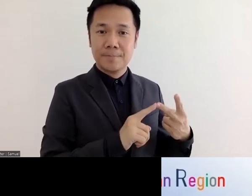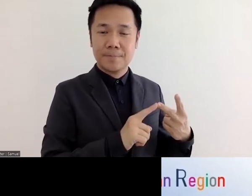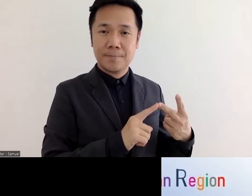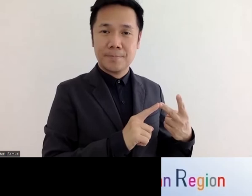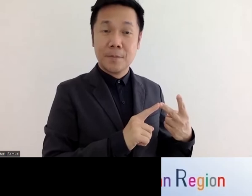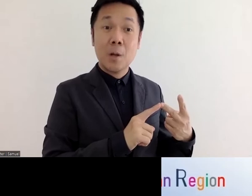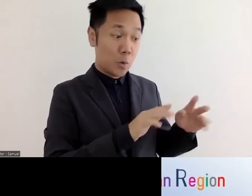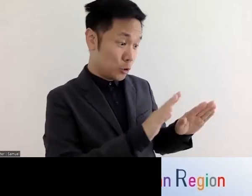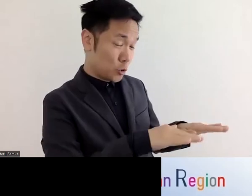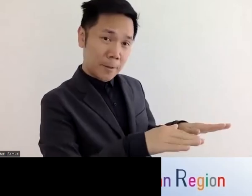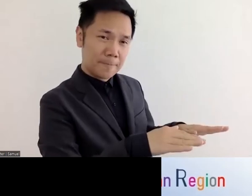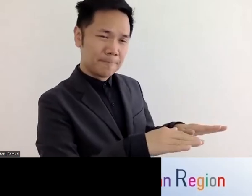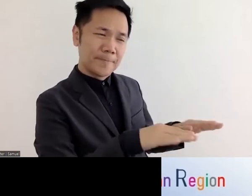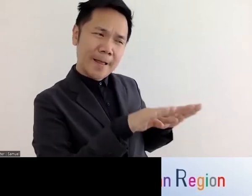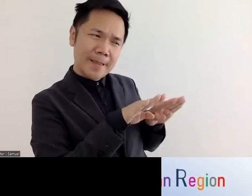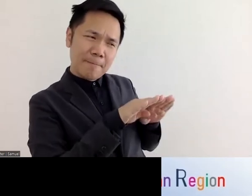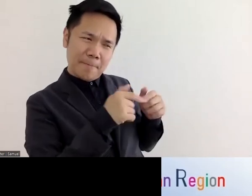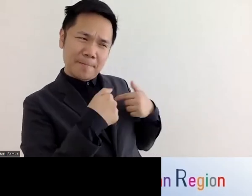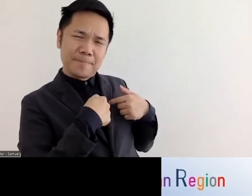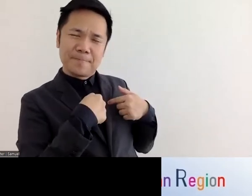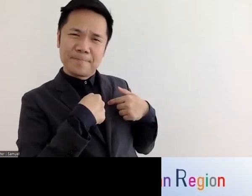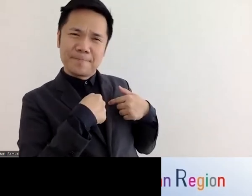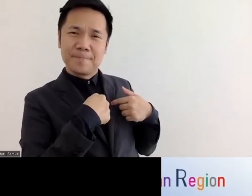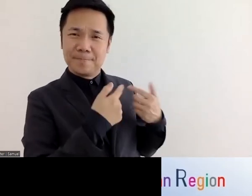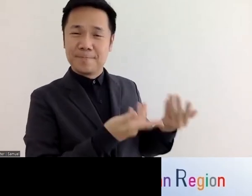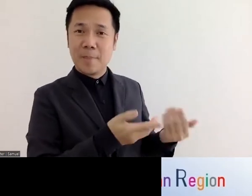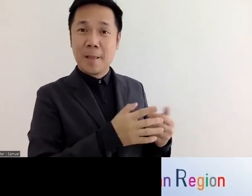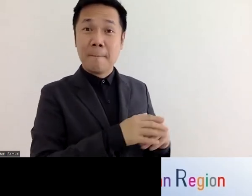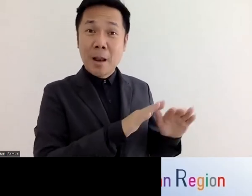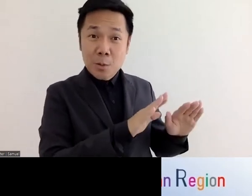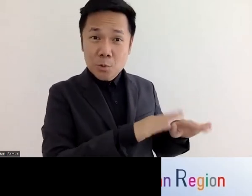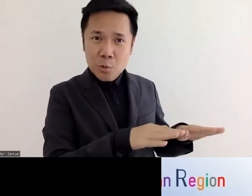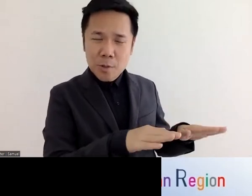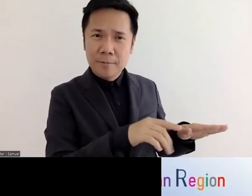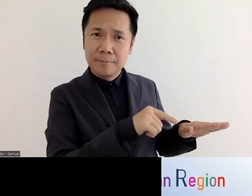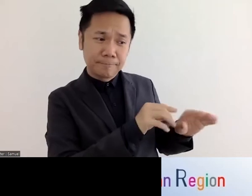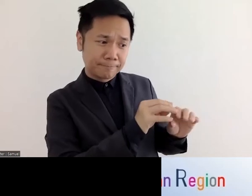me, but they are not giving